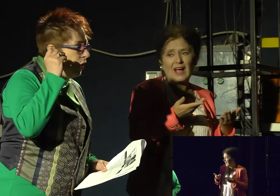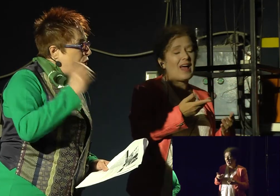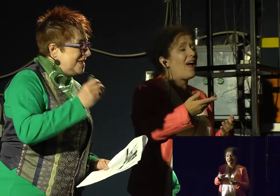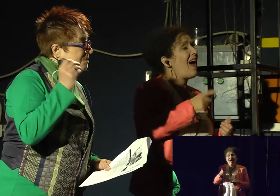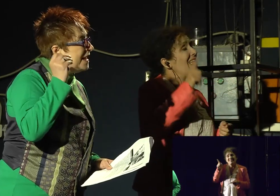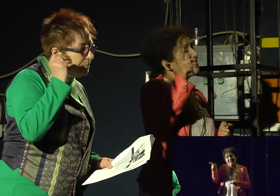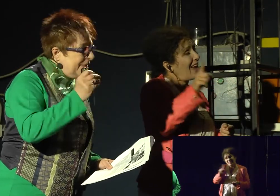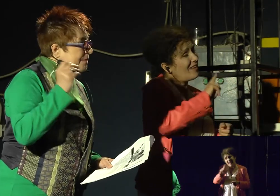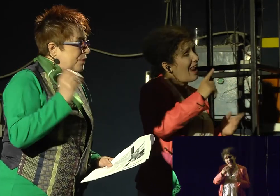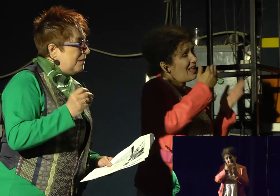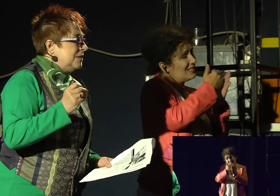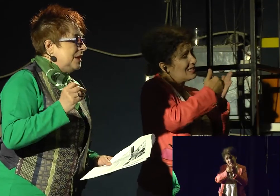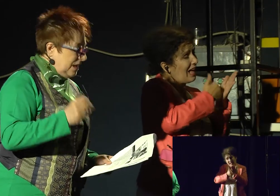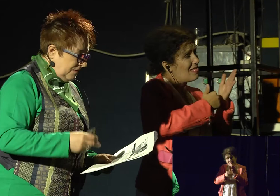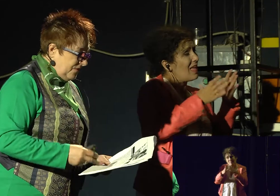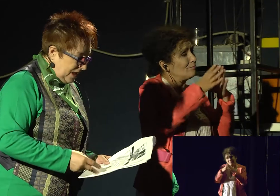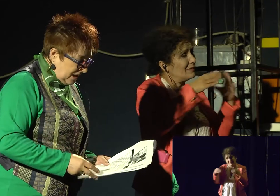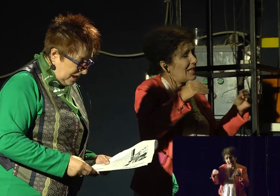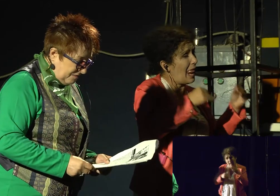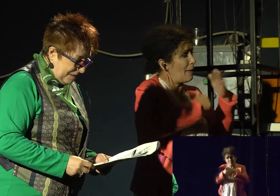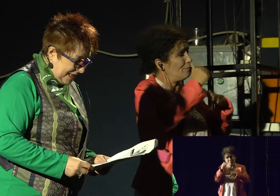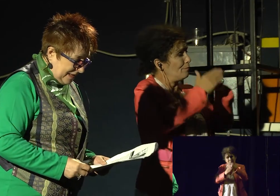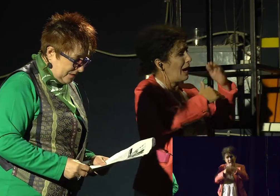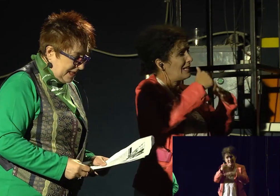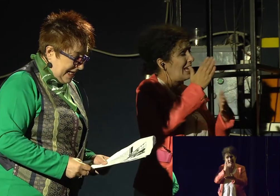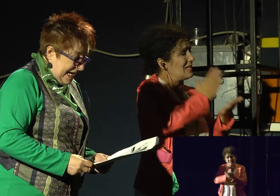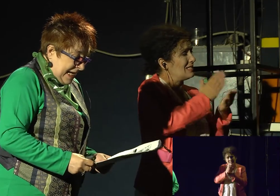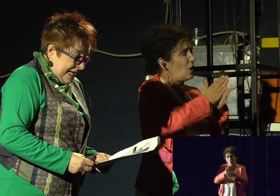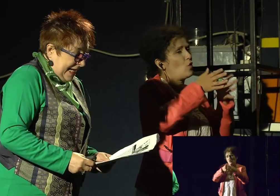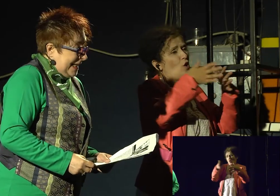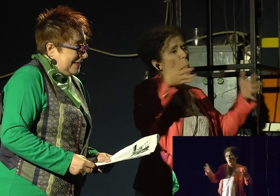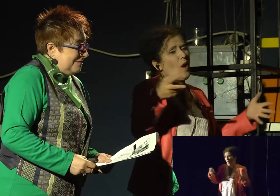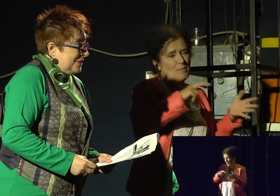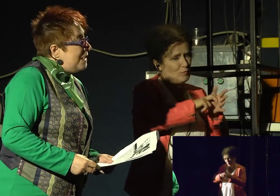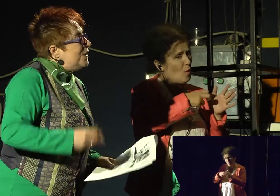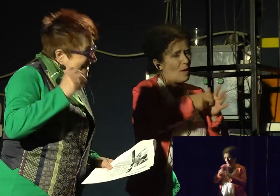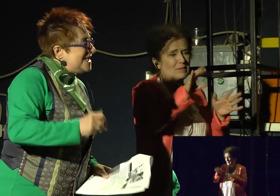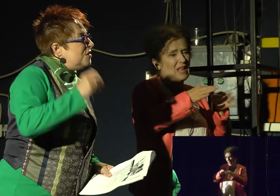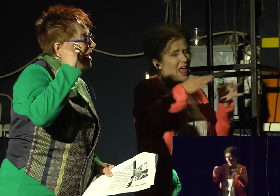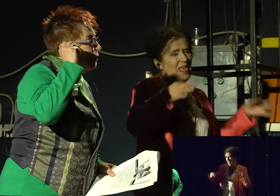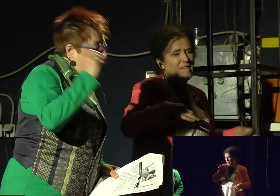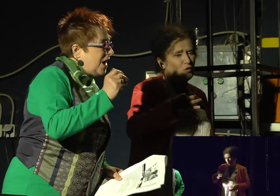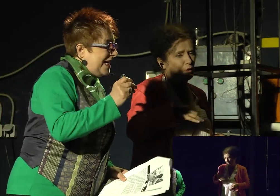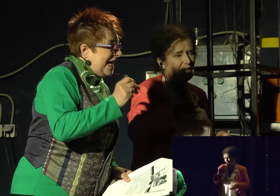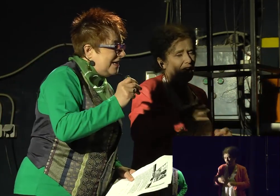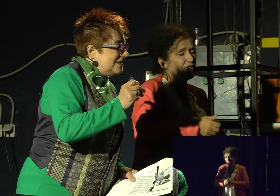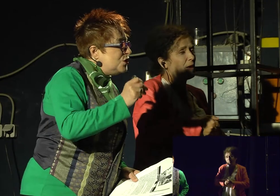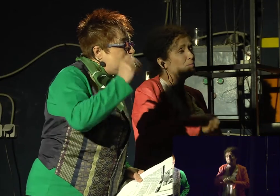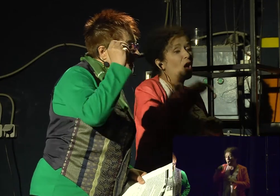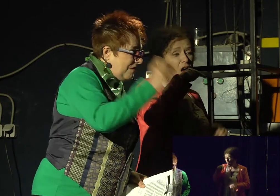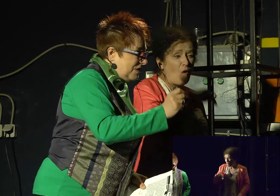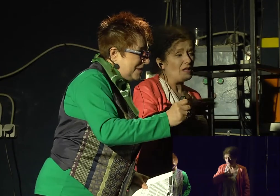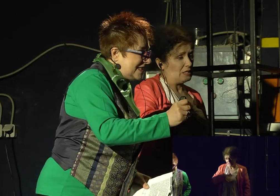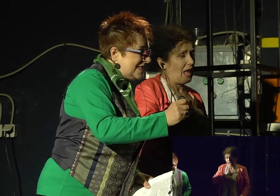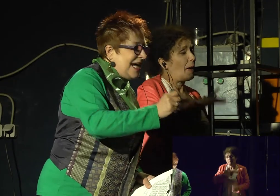will always be a big problem of public health. And I want this to be a warning